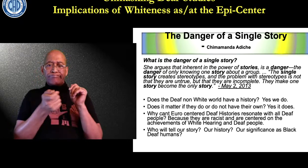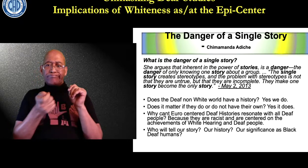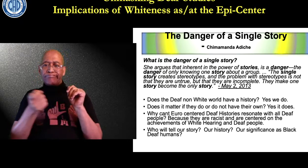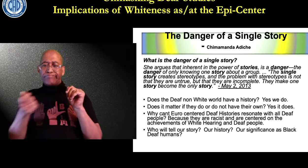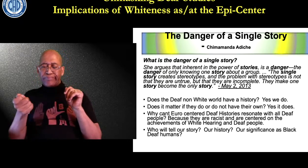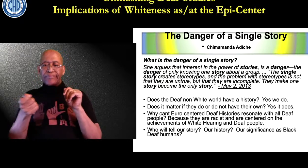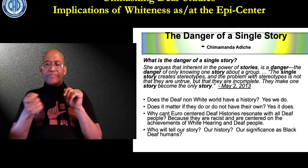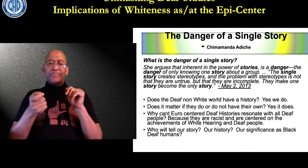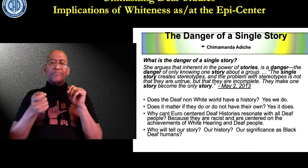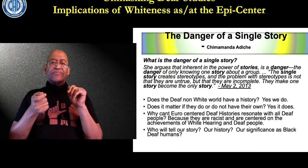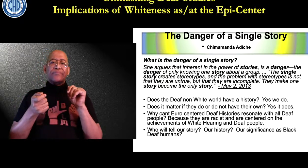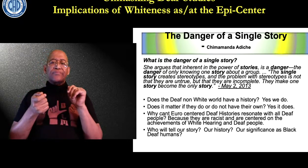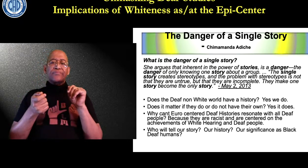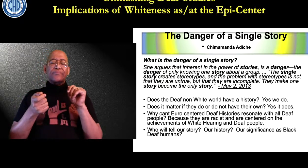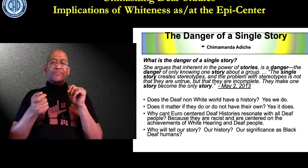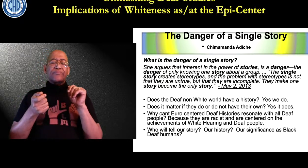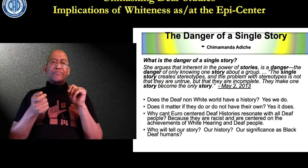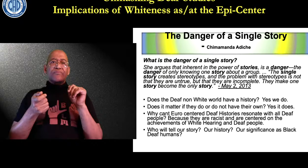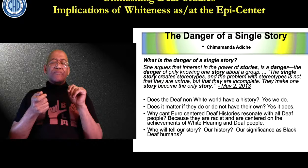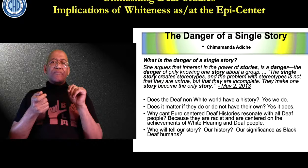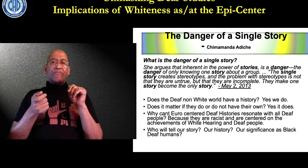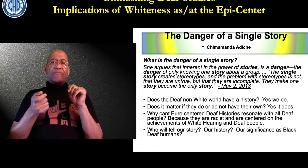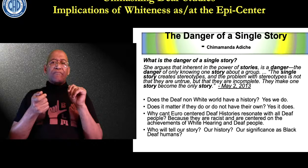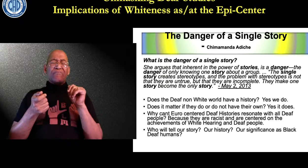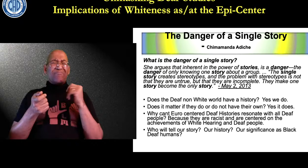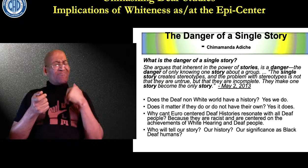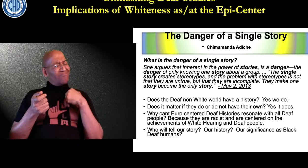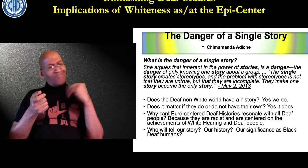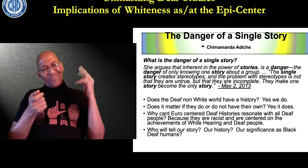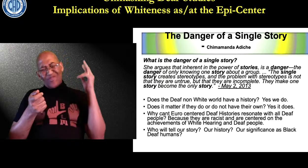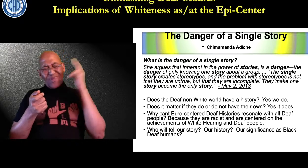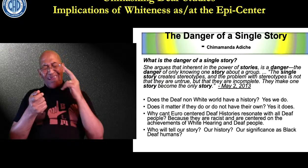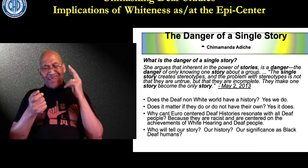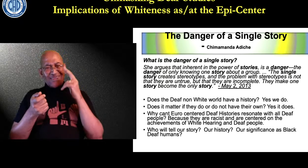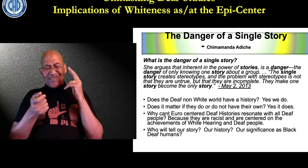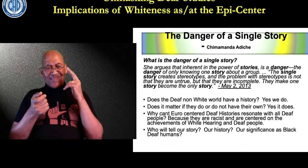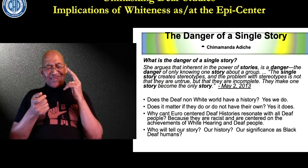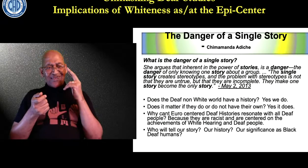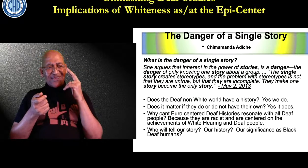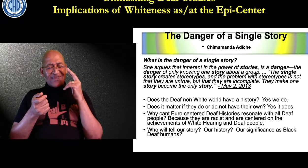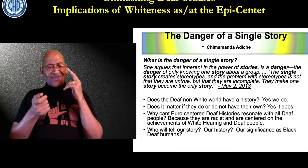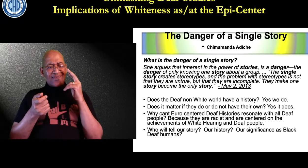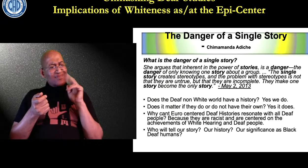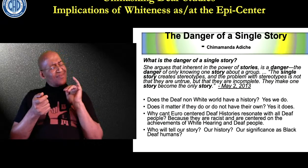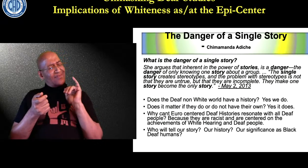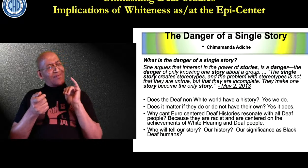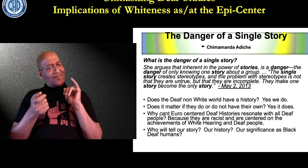I struggle to find something.